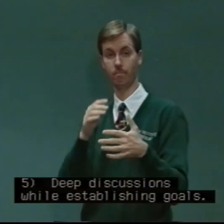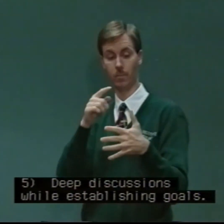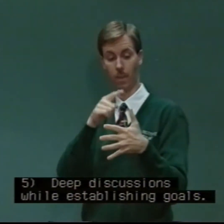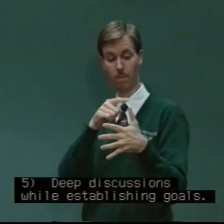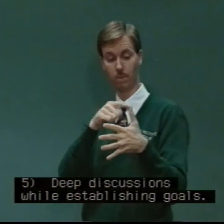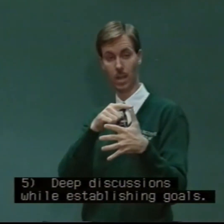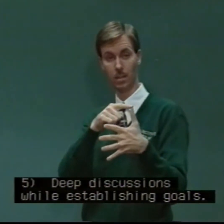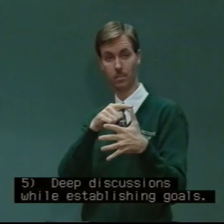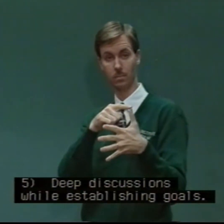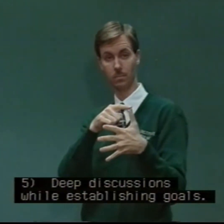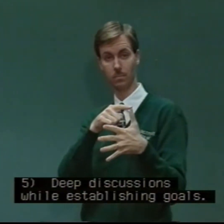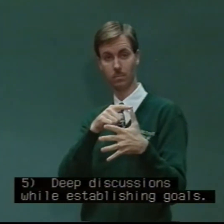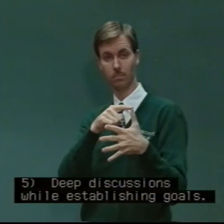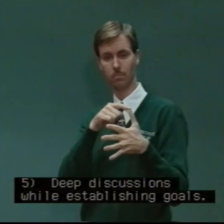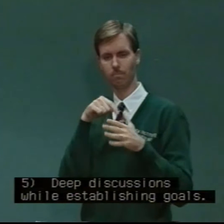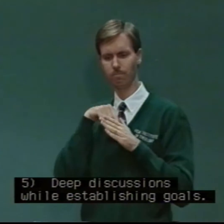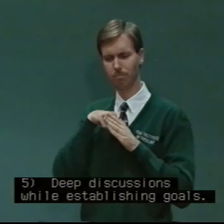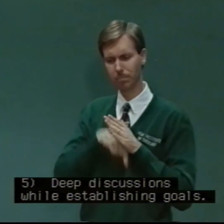deep discussions while establishing goals.